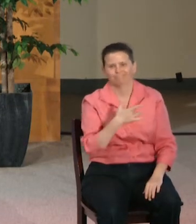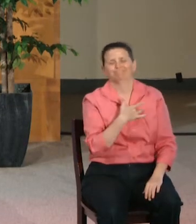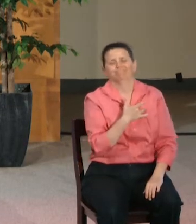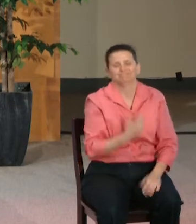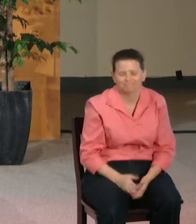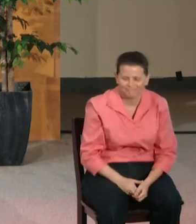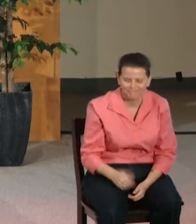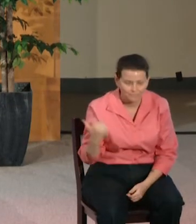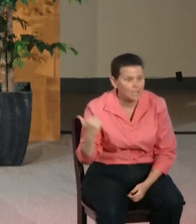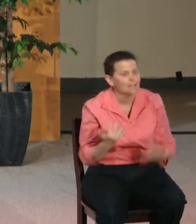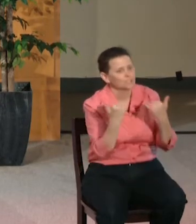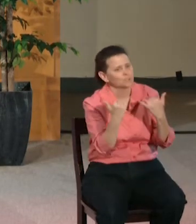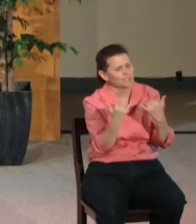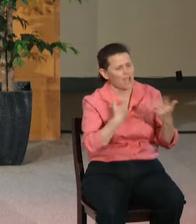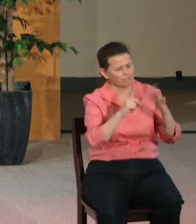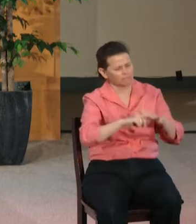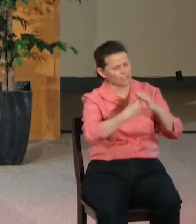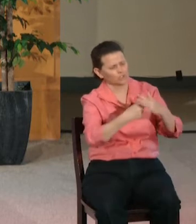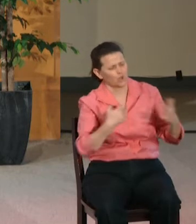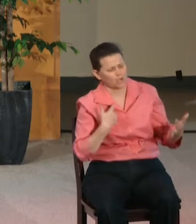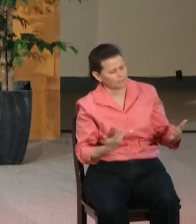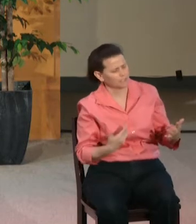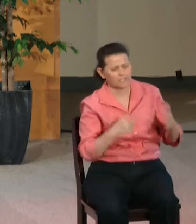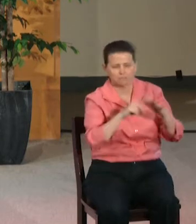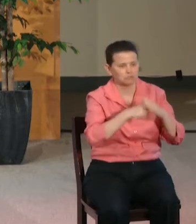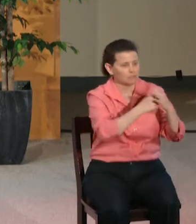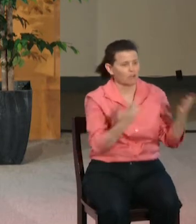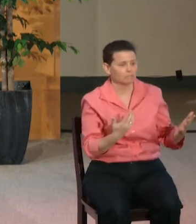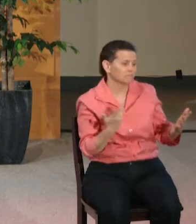So as we get started today, let's just start off right at the top. Let's just